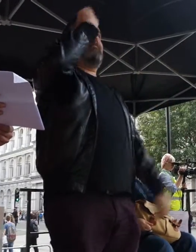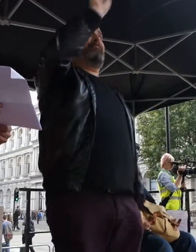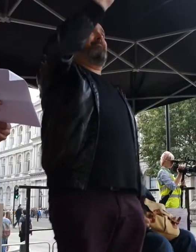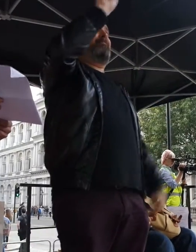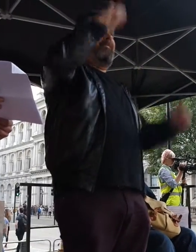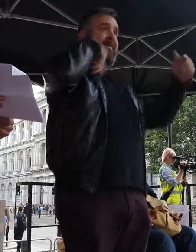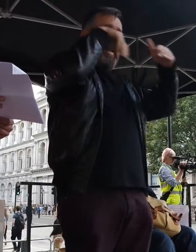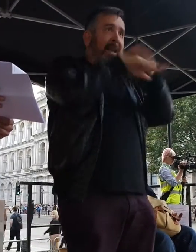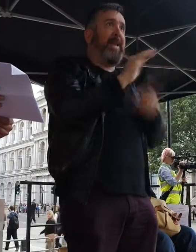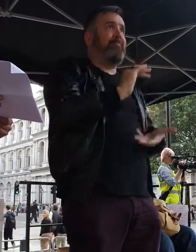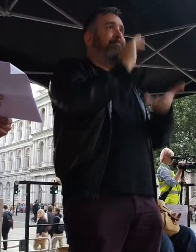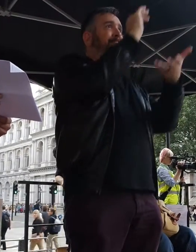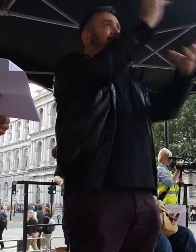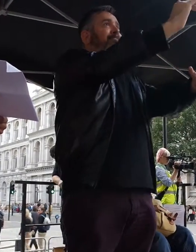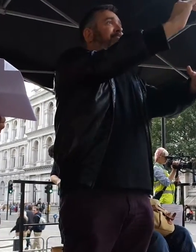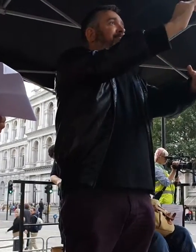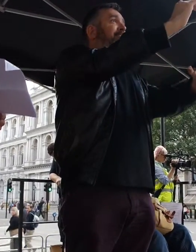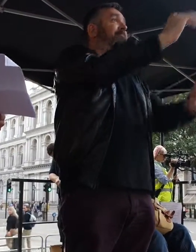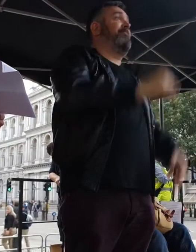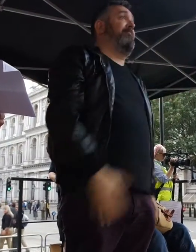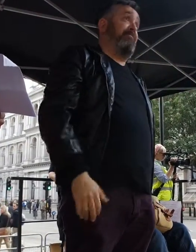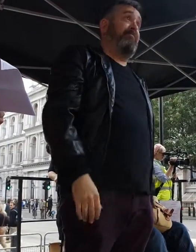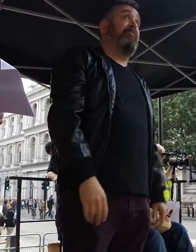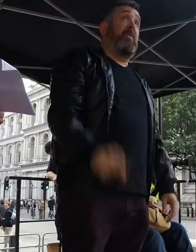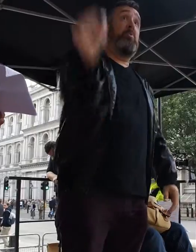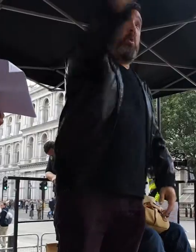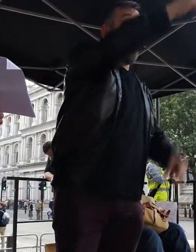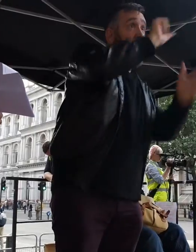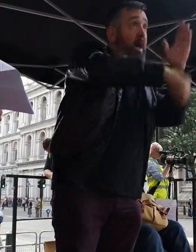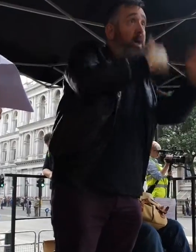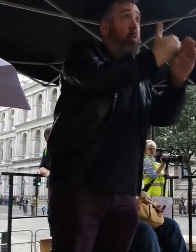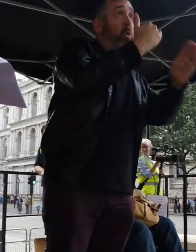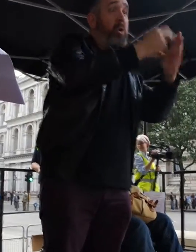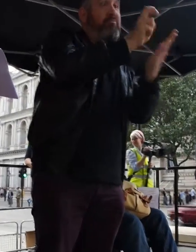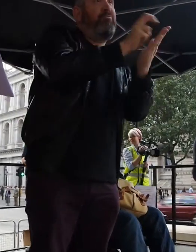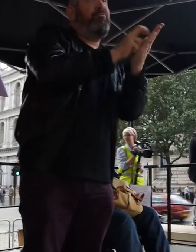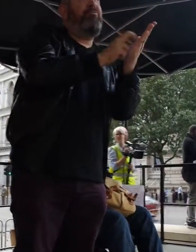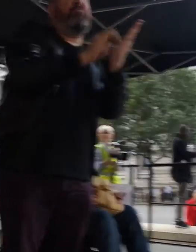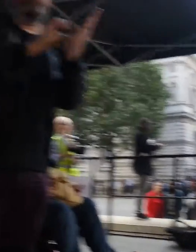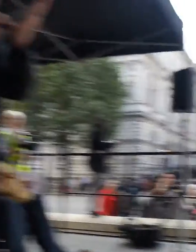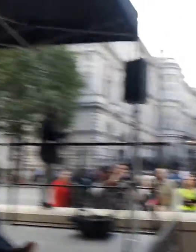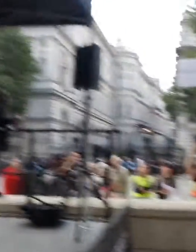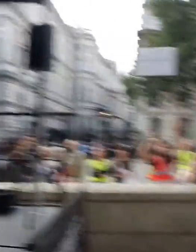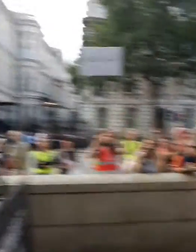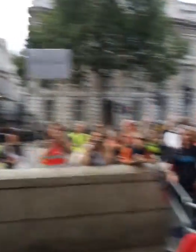So we will be knocking on number 10's door and we will present the petition your signatures, your hard work to them.